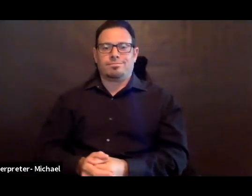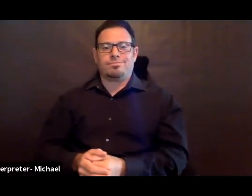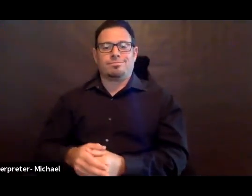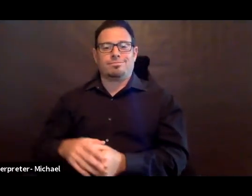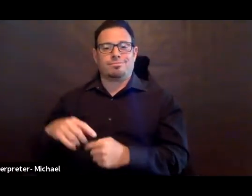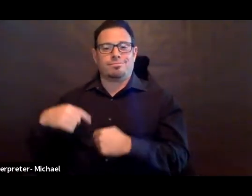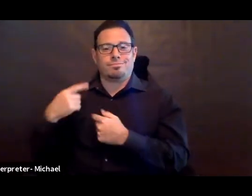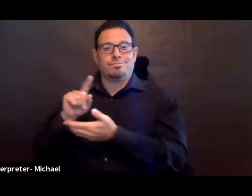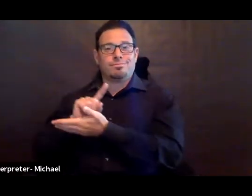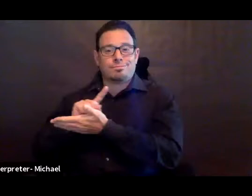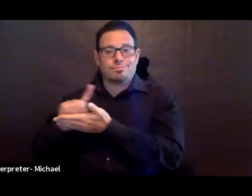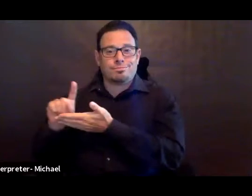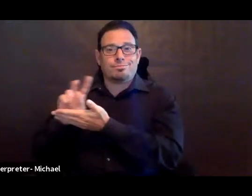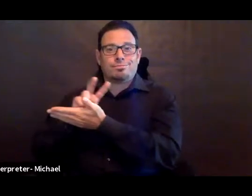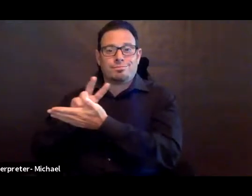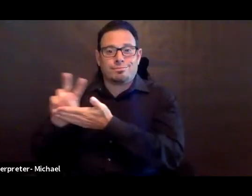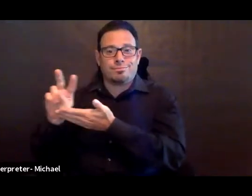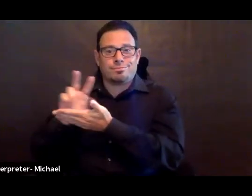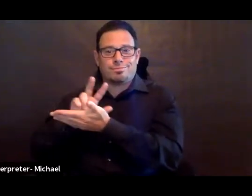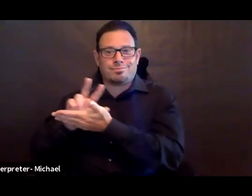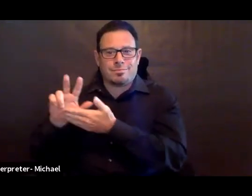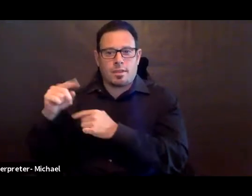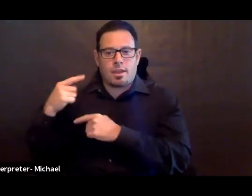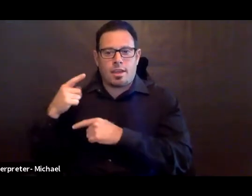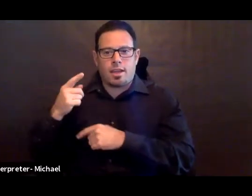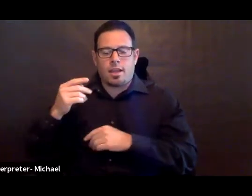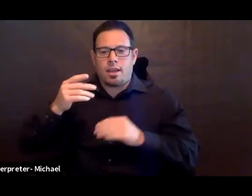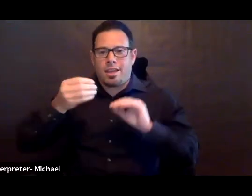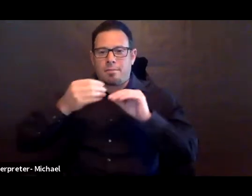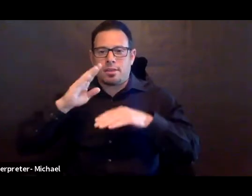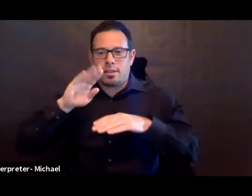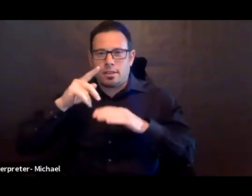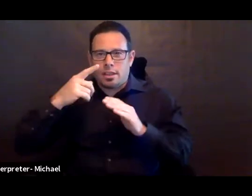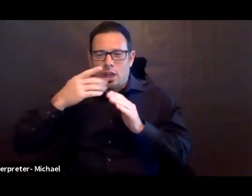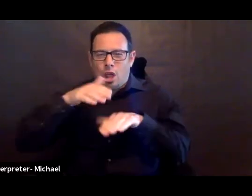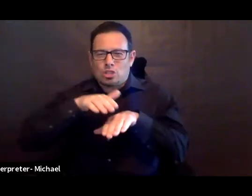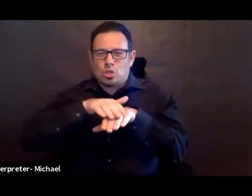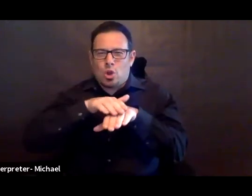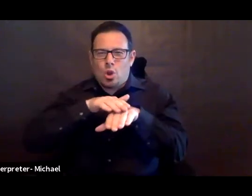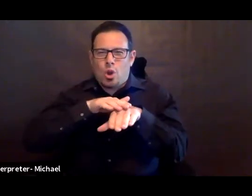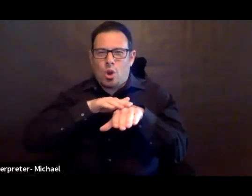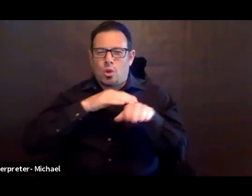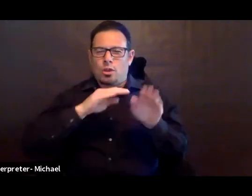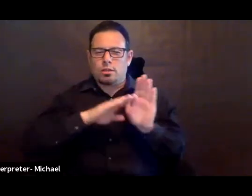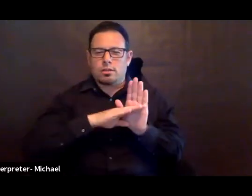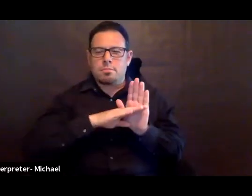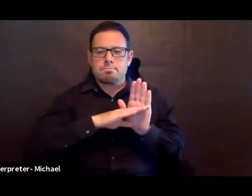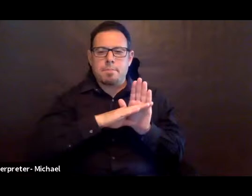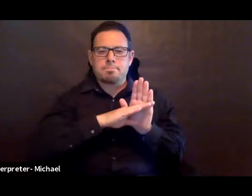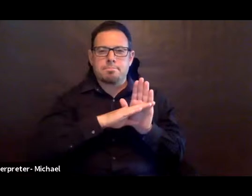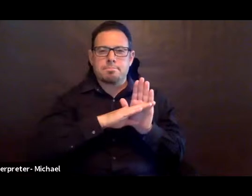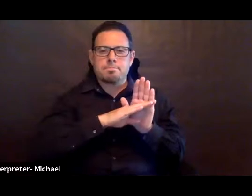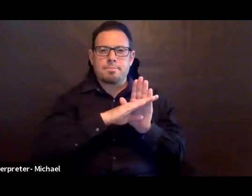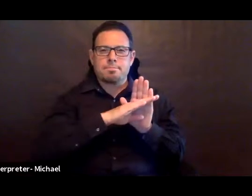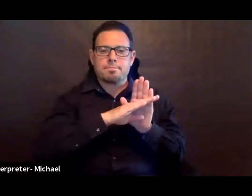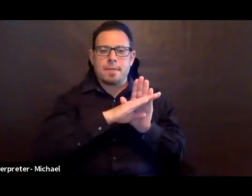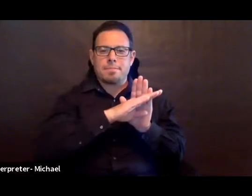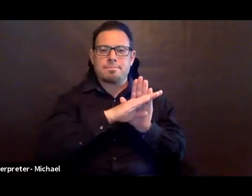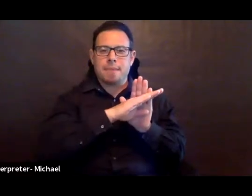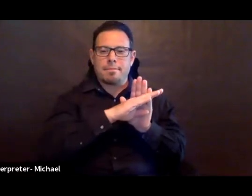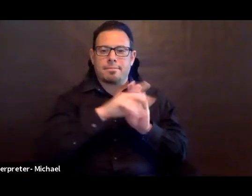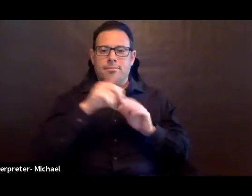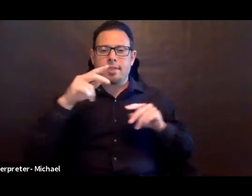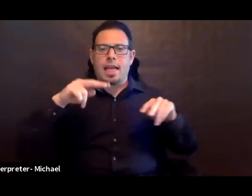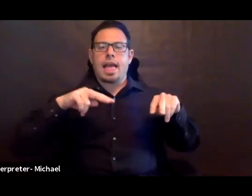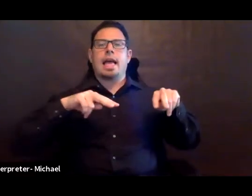have noticed and are not dissimilar from what we're seeing at the national level. Unfortunately, at this point in time,